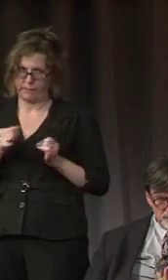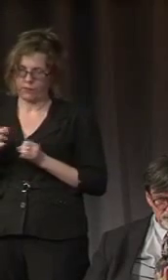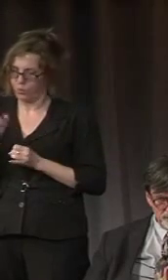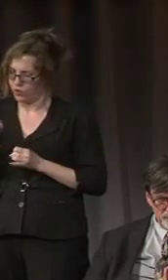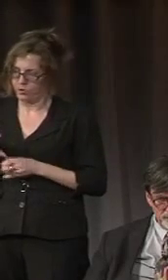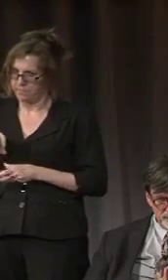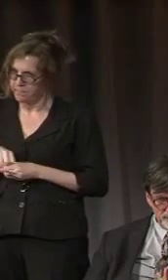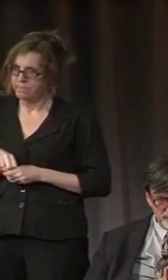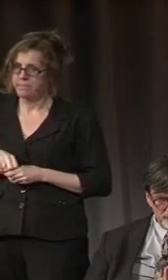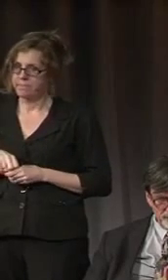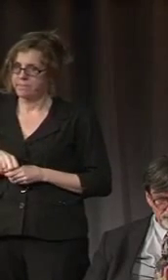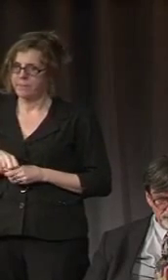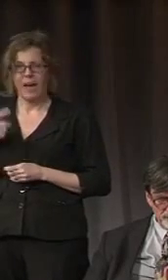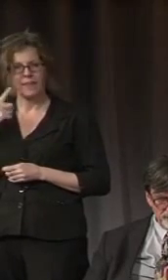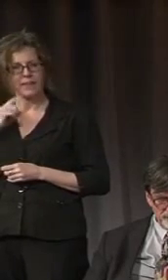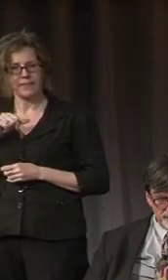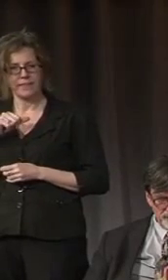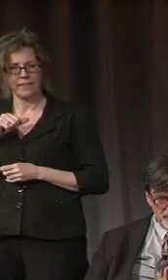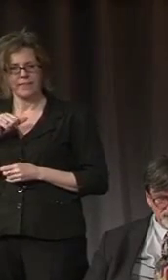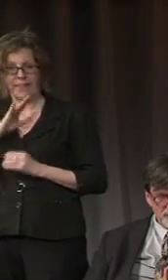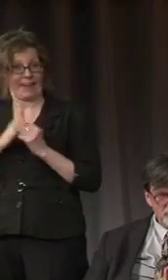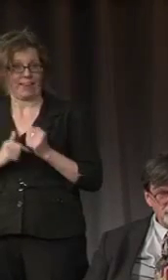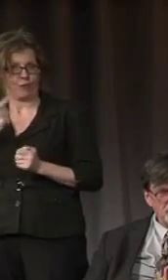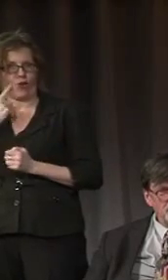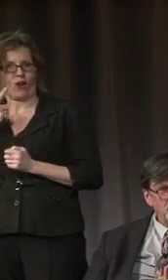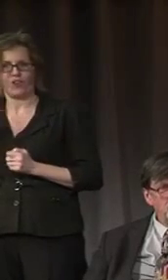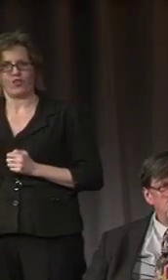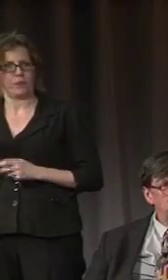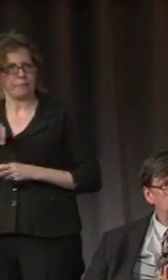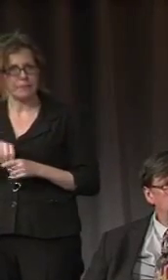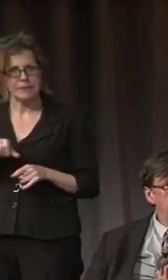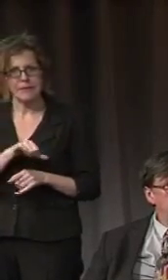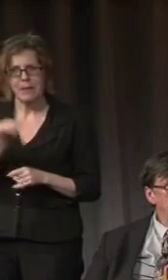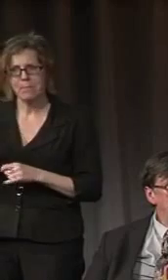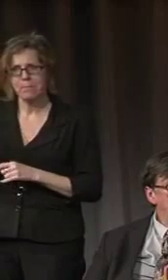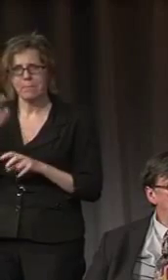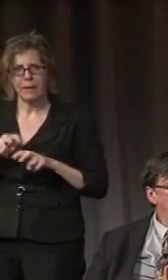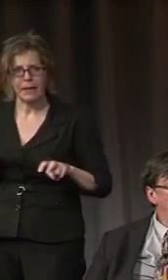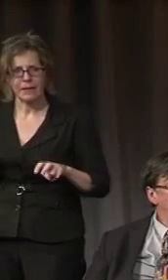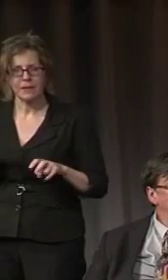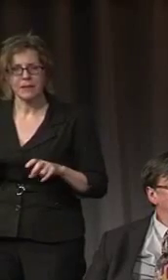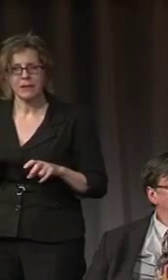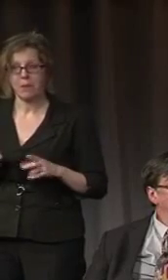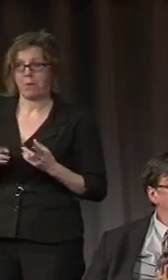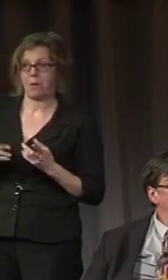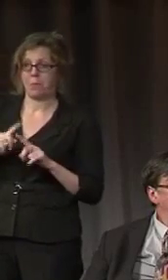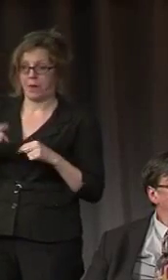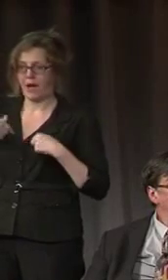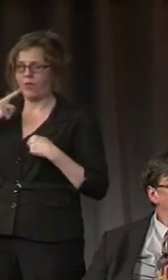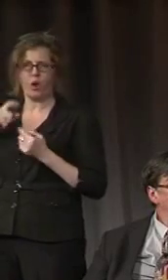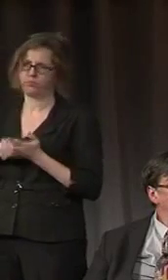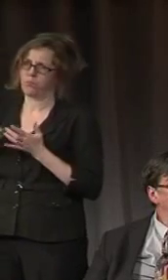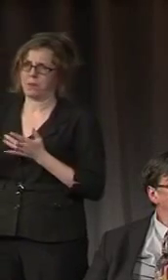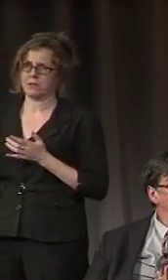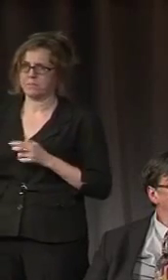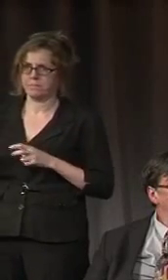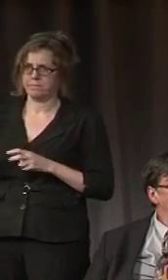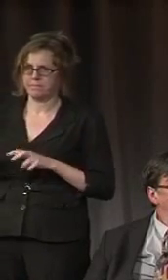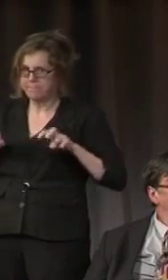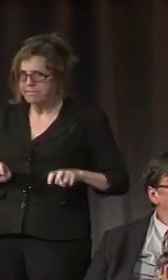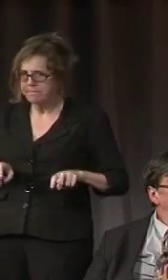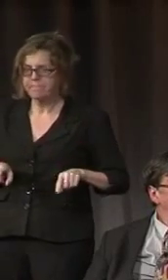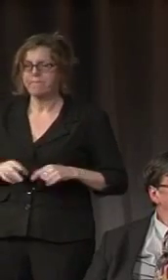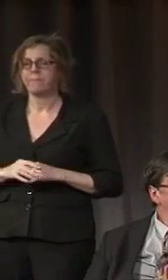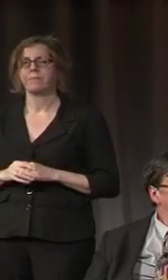have combined themselves in that way. And I myself thought, is there a way to think about thinking